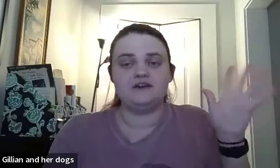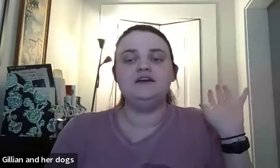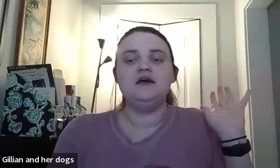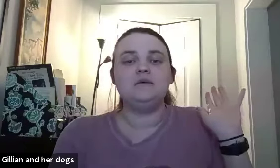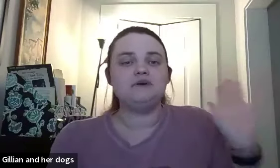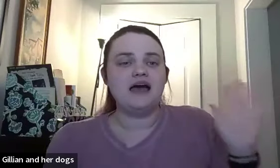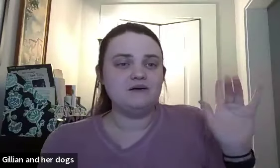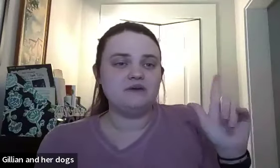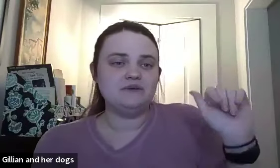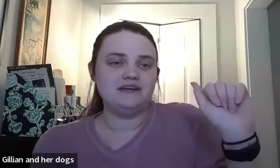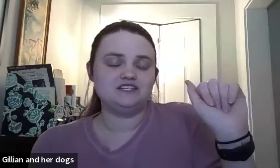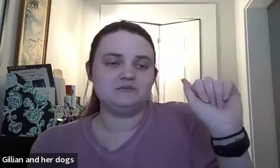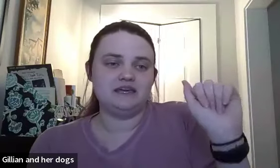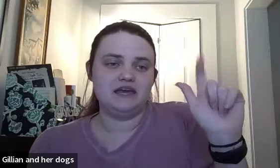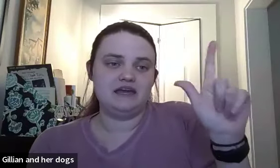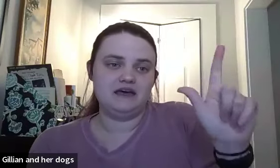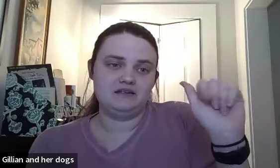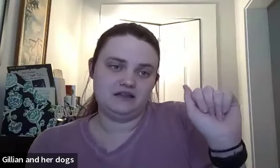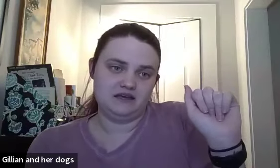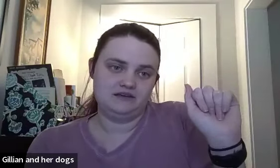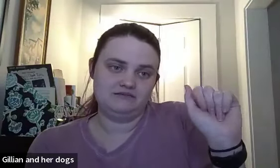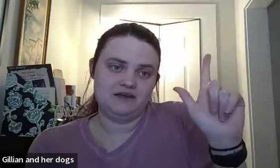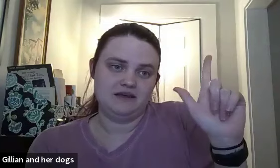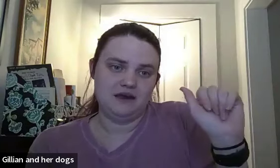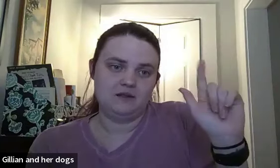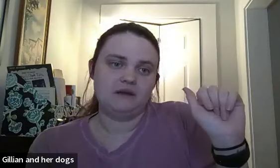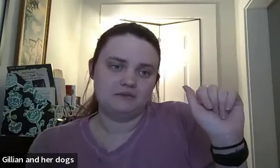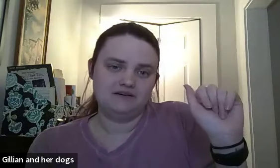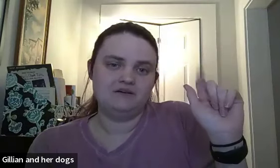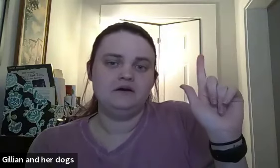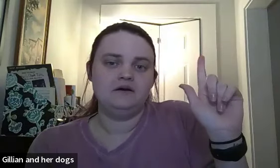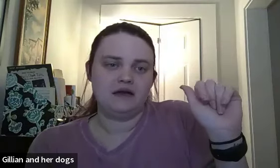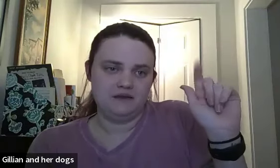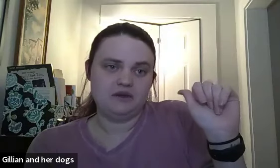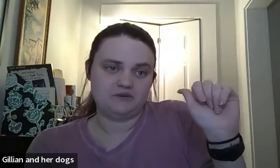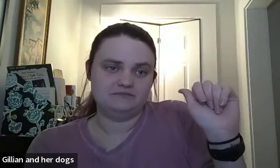there. But Alabama is gonna be ALA. Alabama. Alabama.